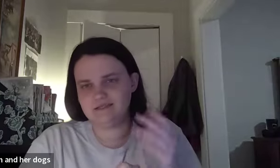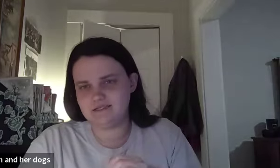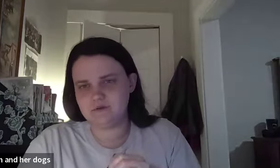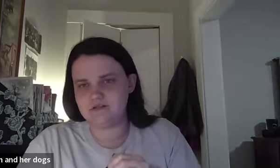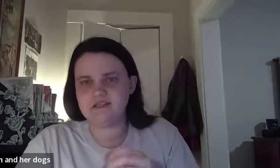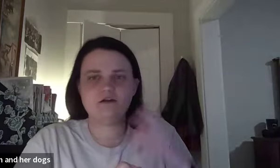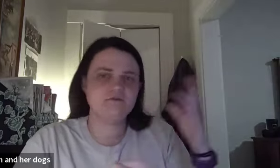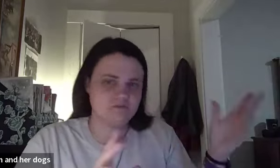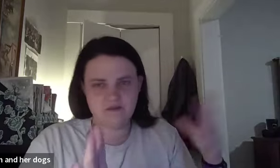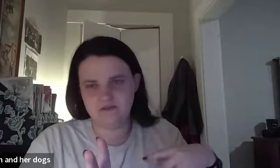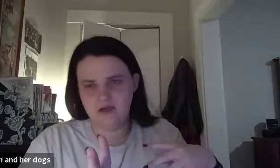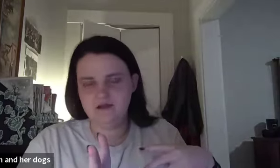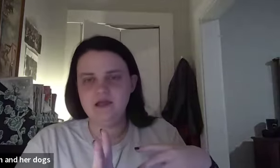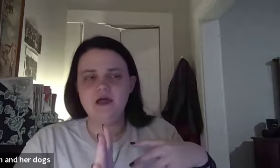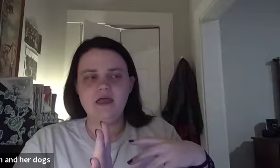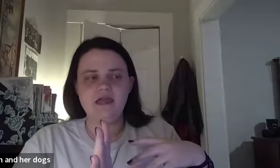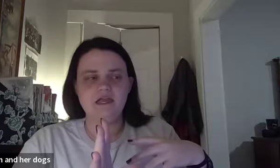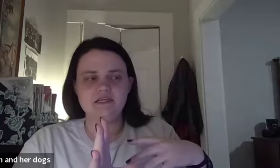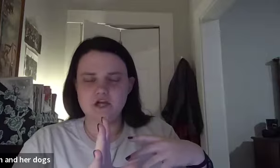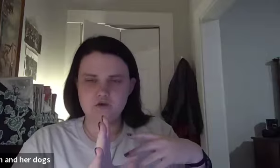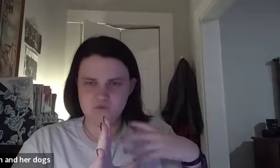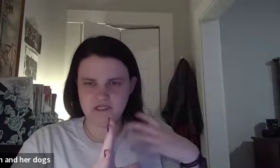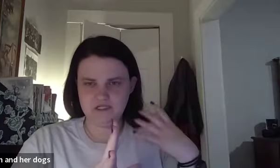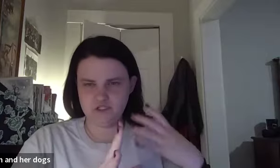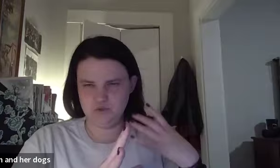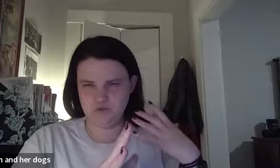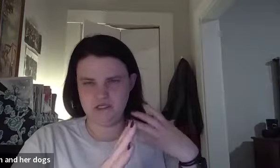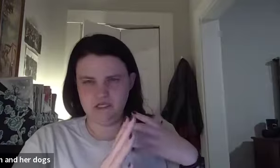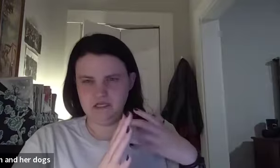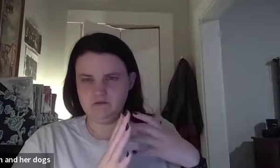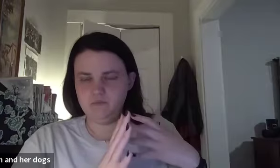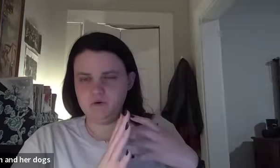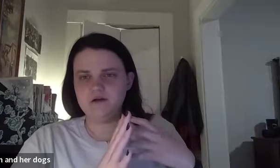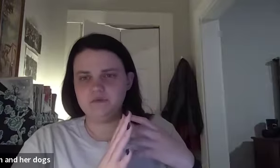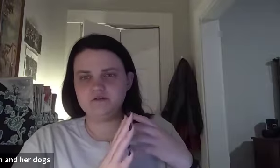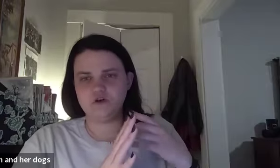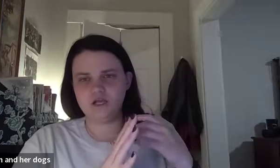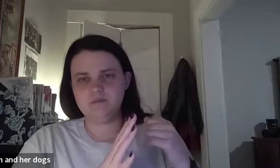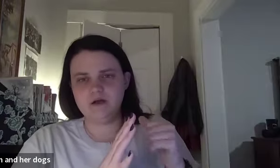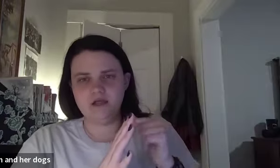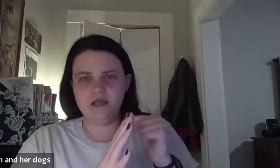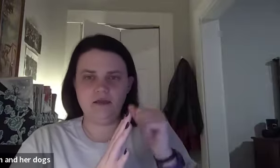cousin's experienced that or something like that, and it's not really too key or important about talking about a